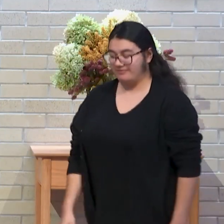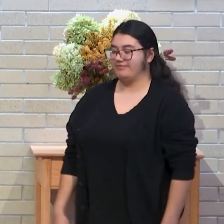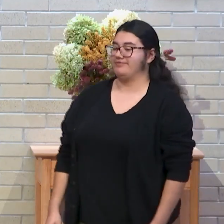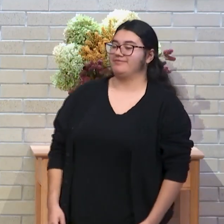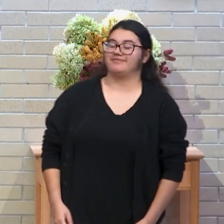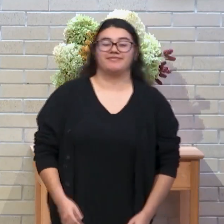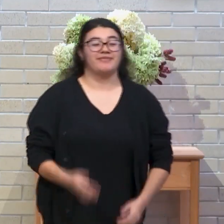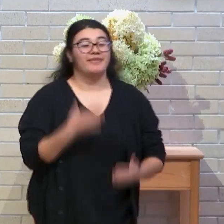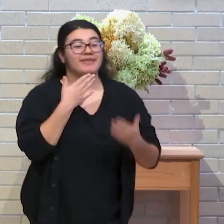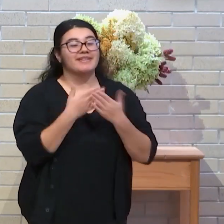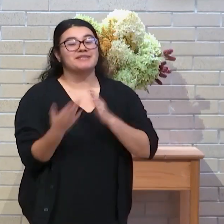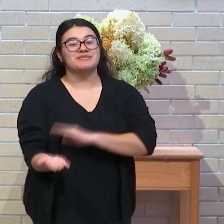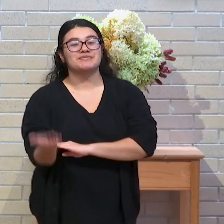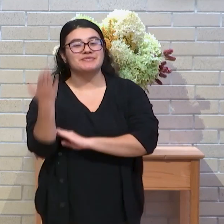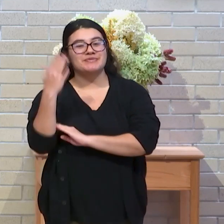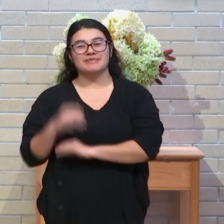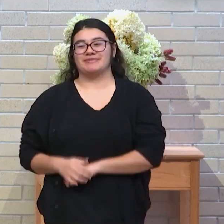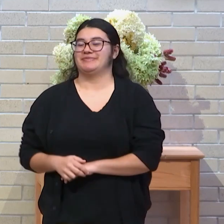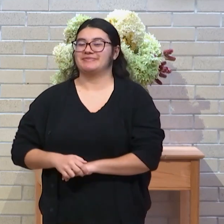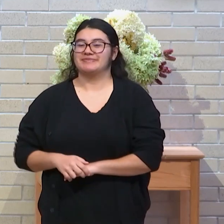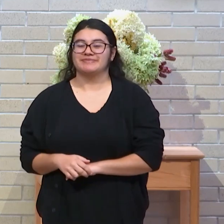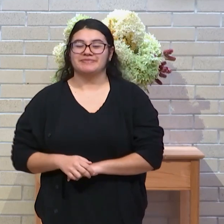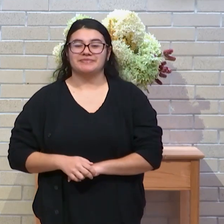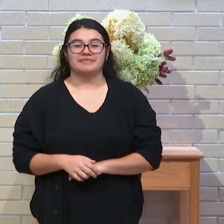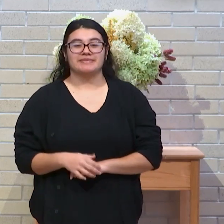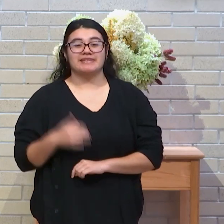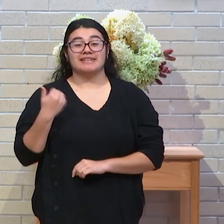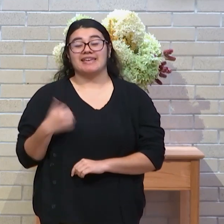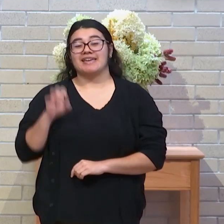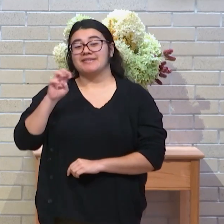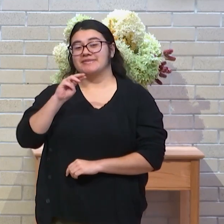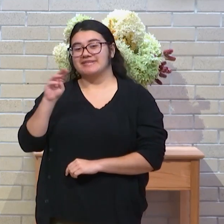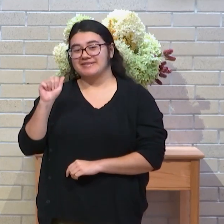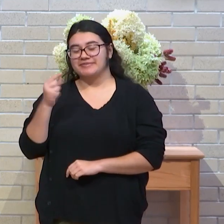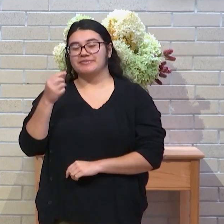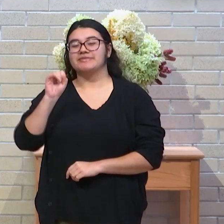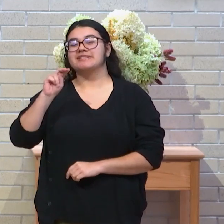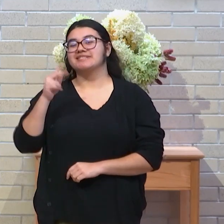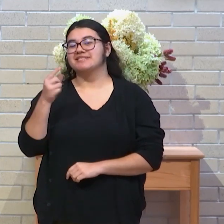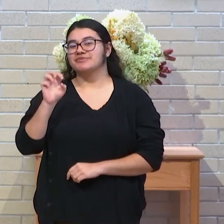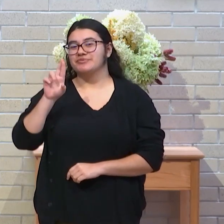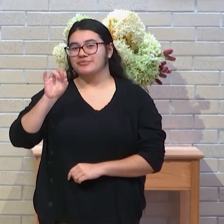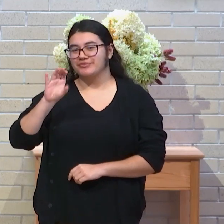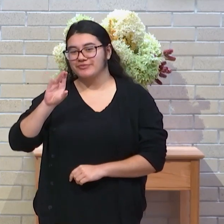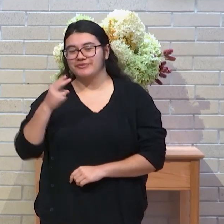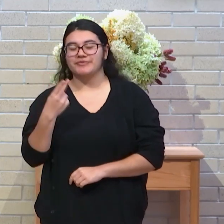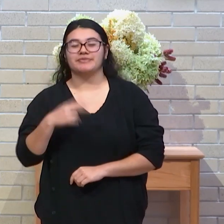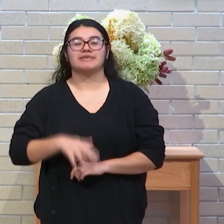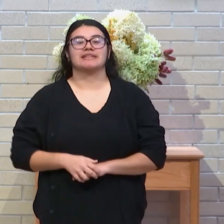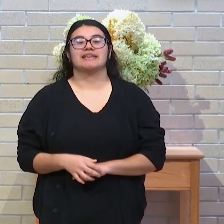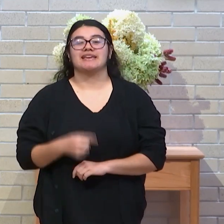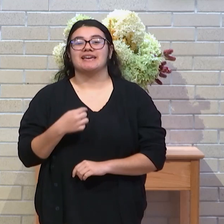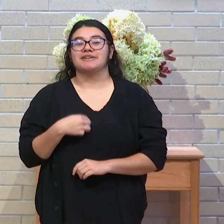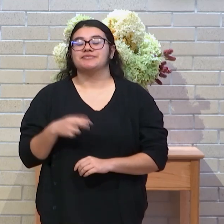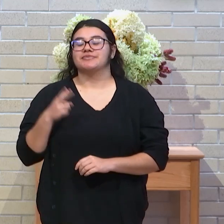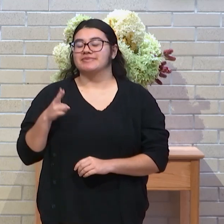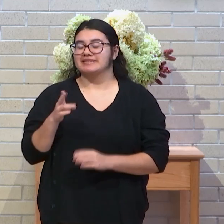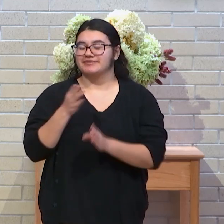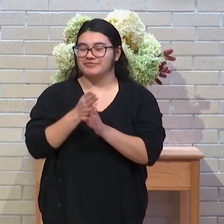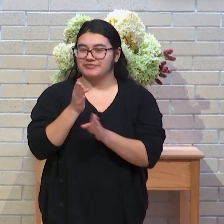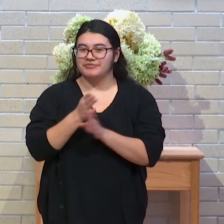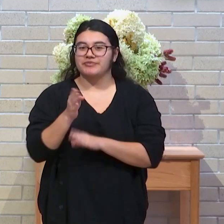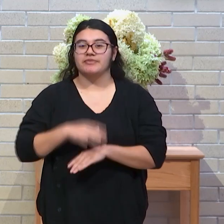Good morning, everyone. My name is Emma Gingrich. I'm a junior history major from Elkhart, Indiana, and I went to Ecuador last